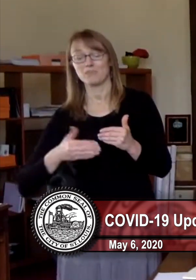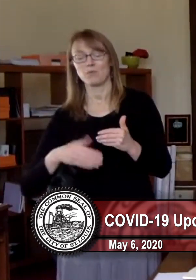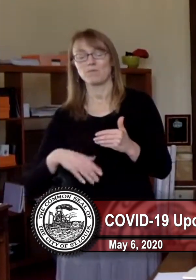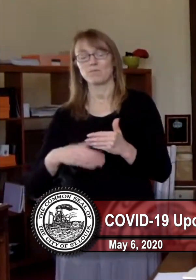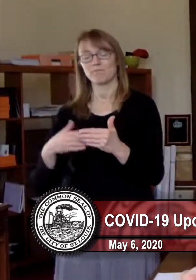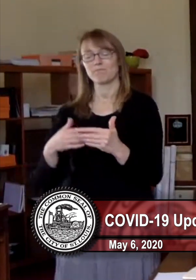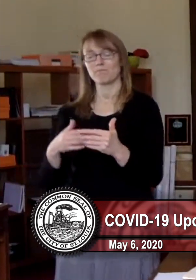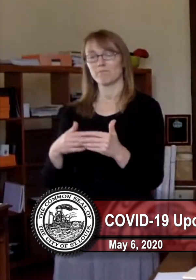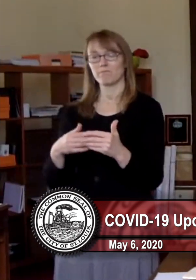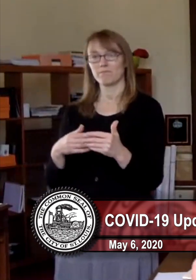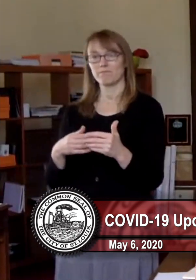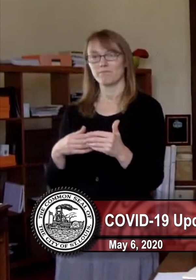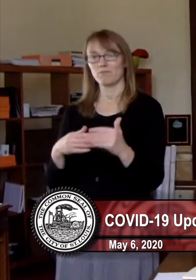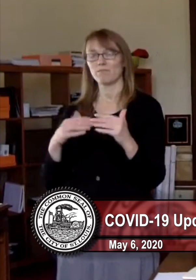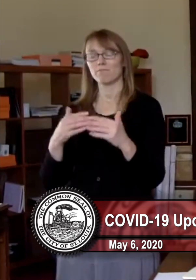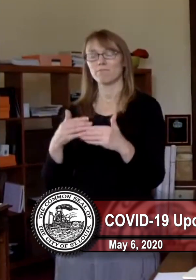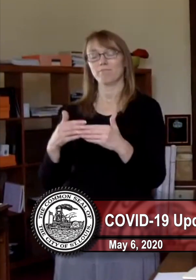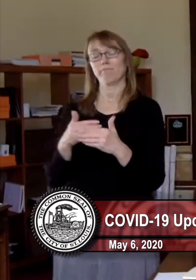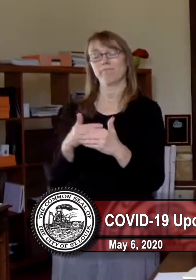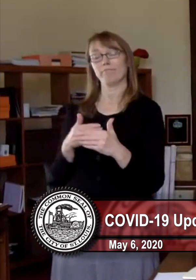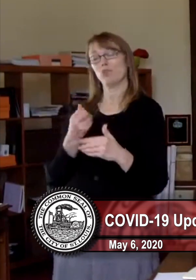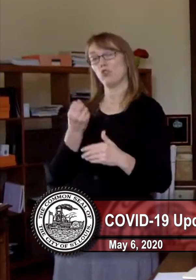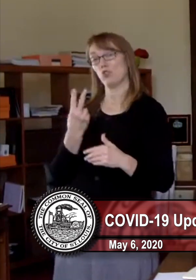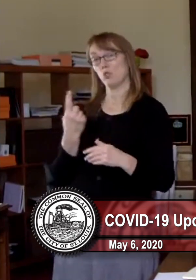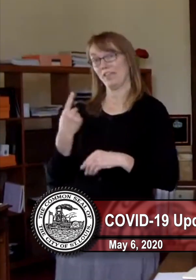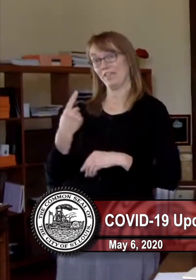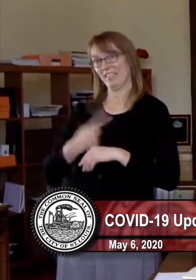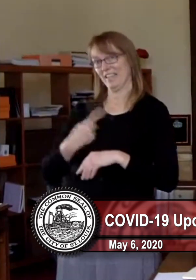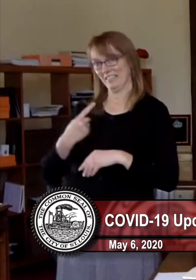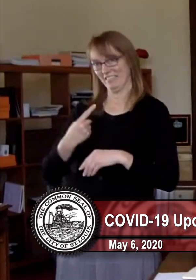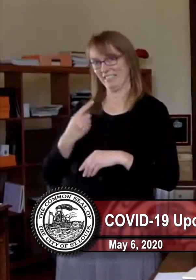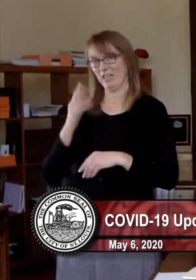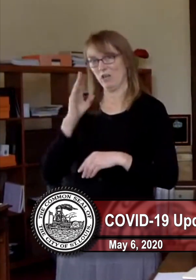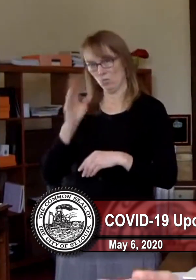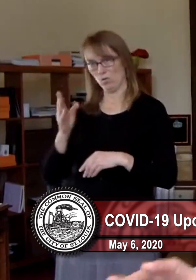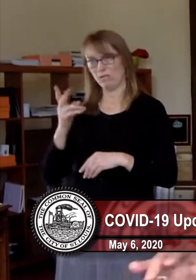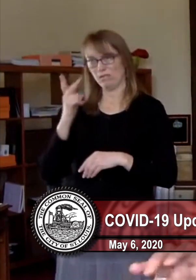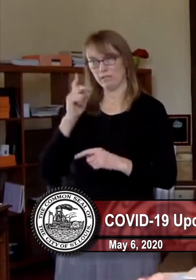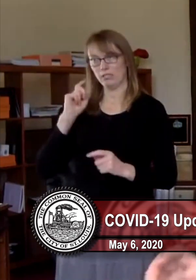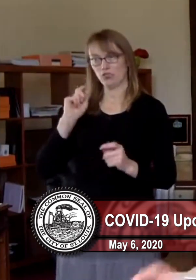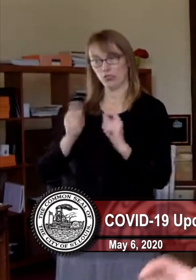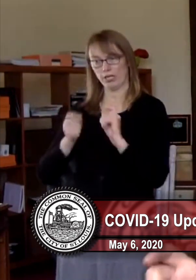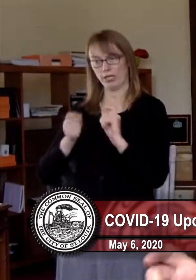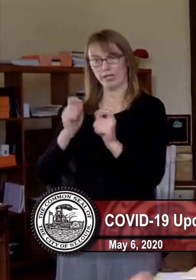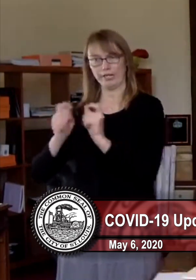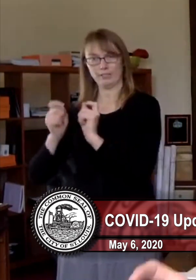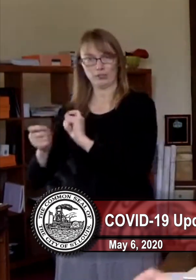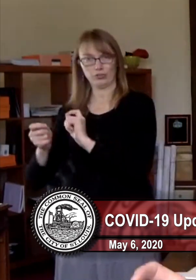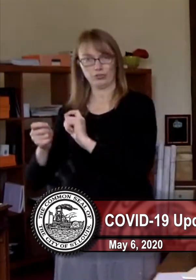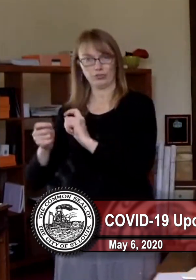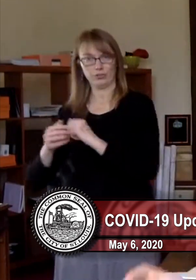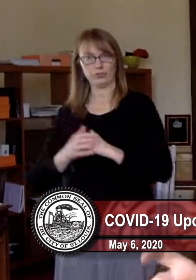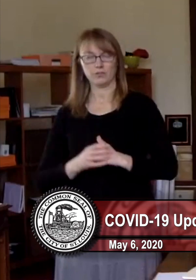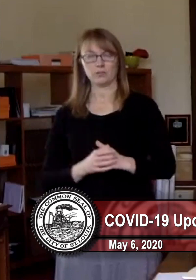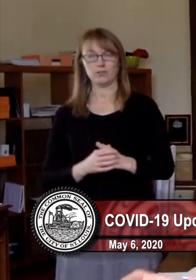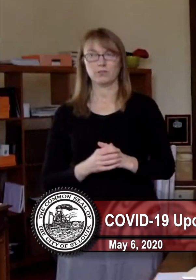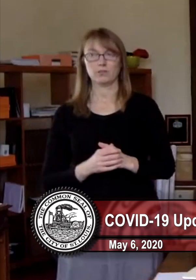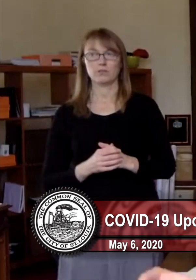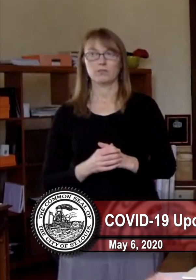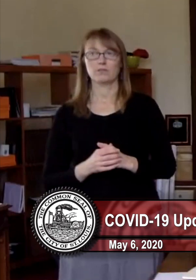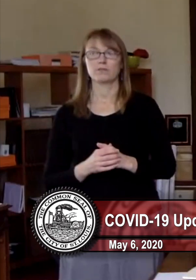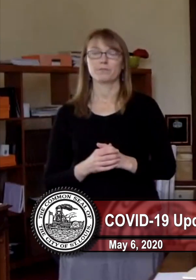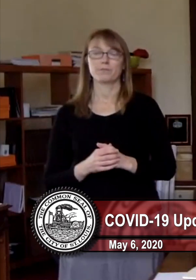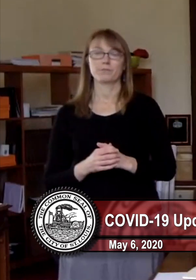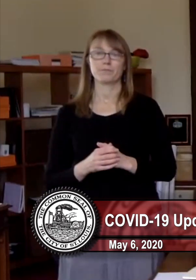period of time where we're going to have another time of rapid change. And thing that we have to